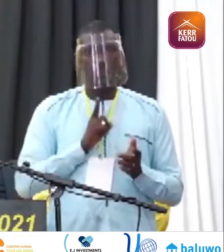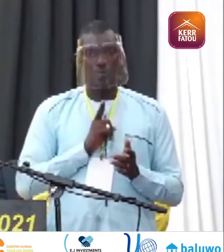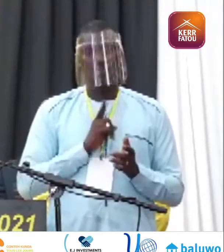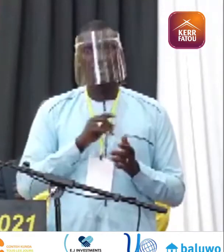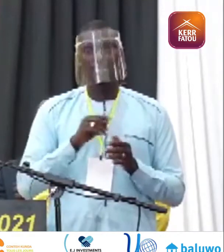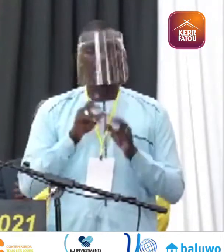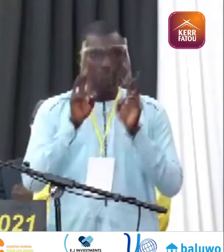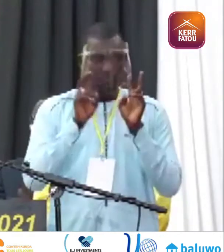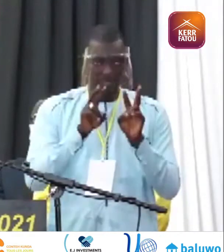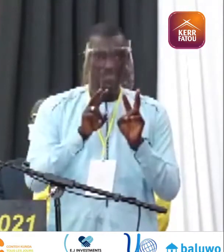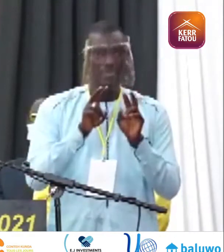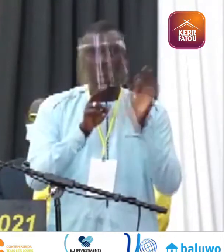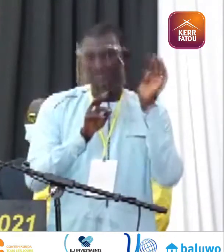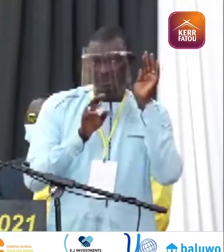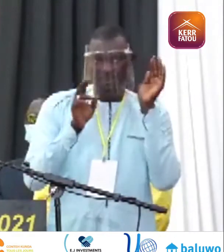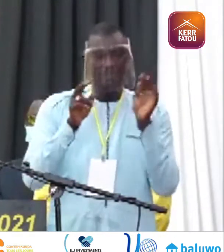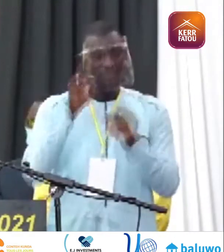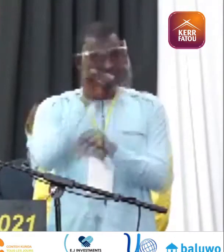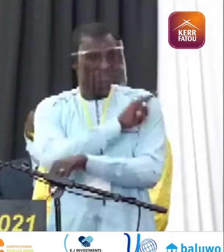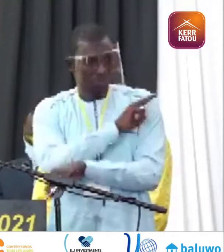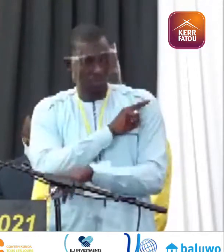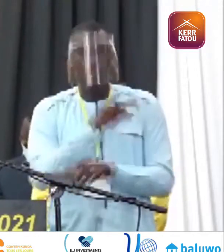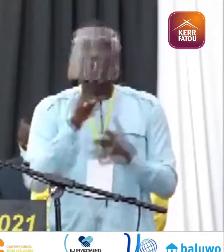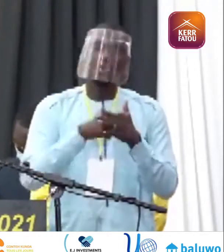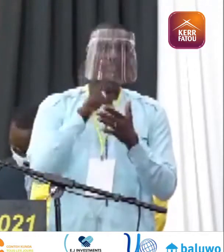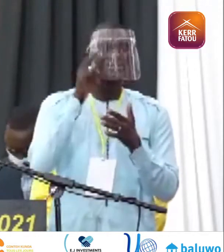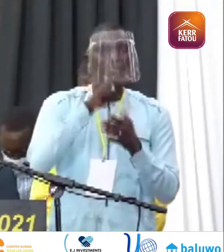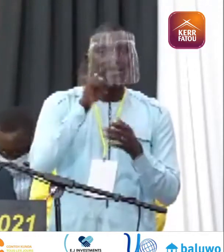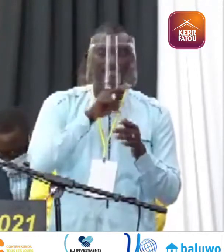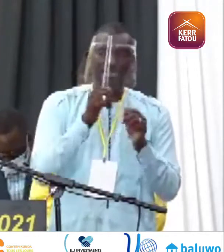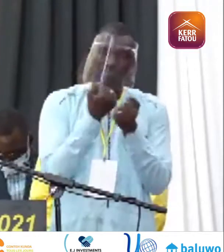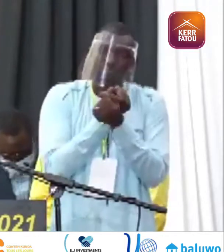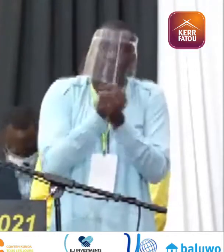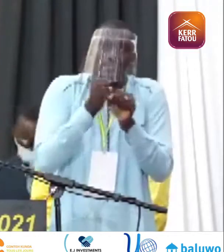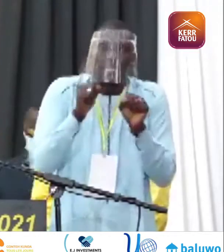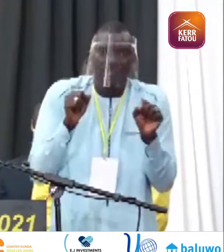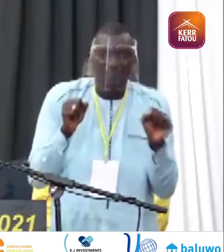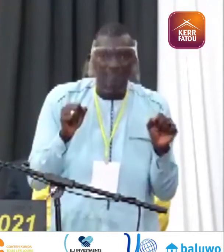for a position for their brothers or trying to safeguard